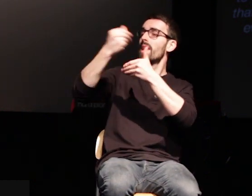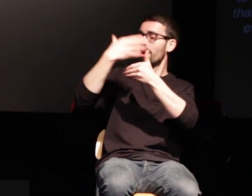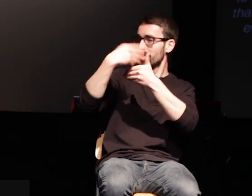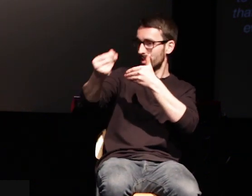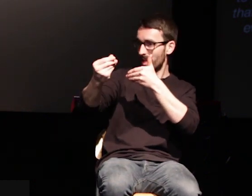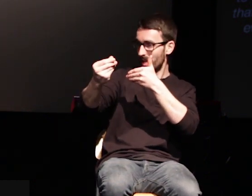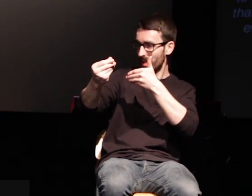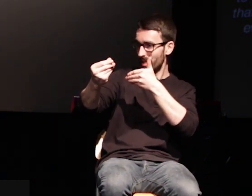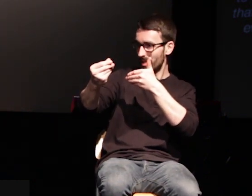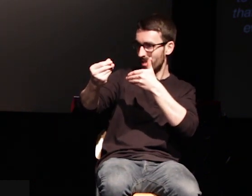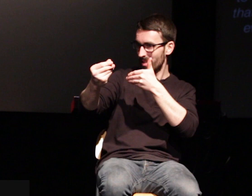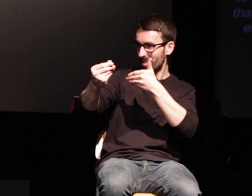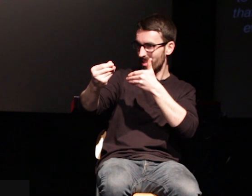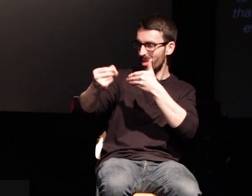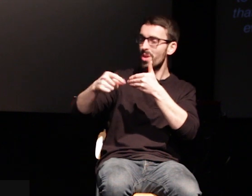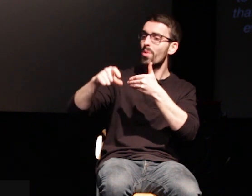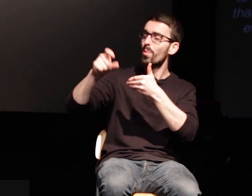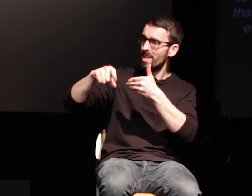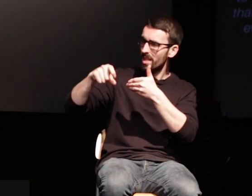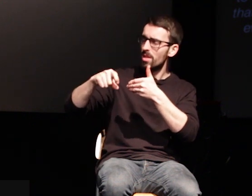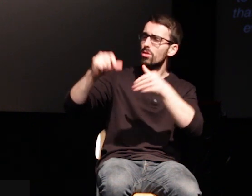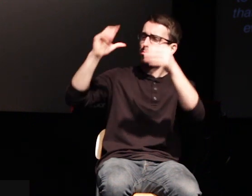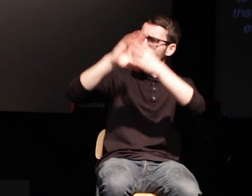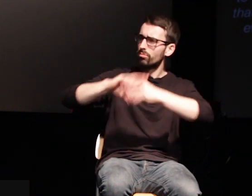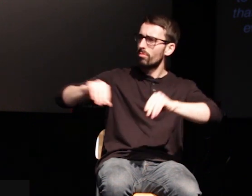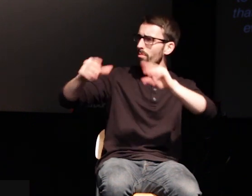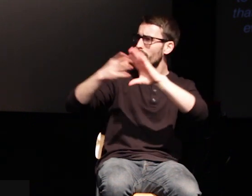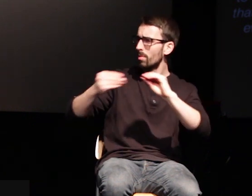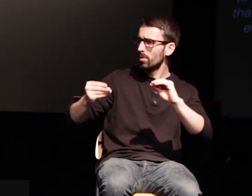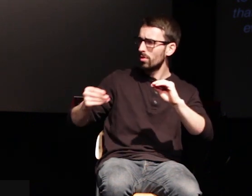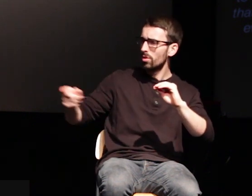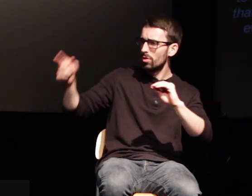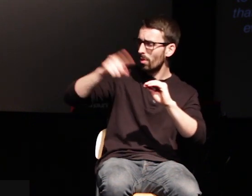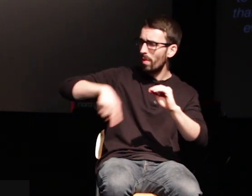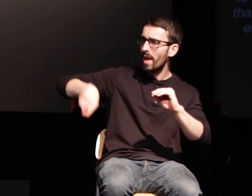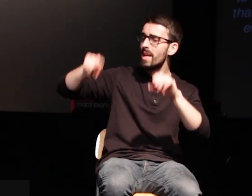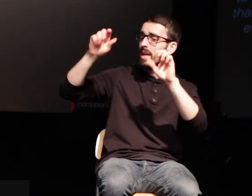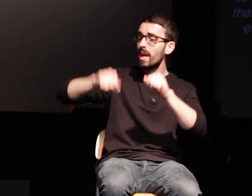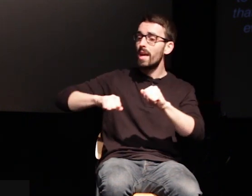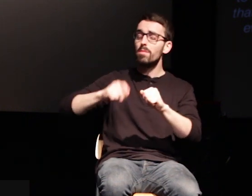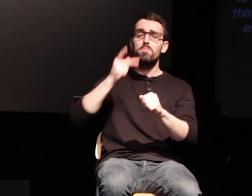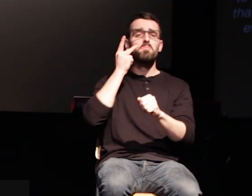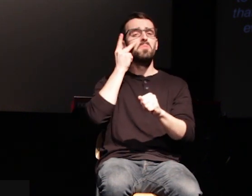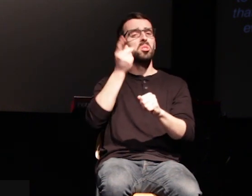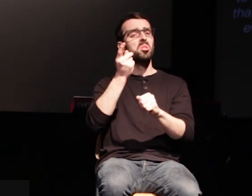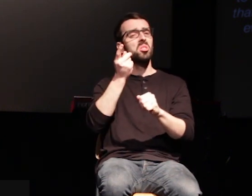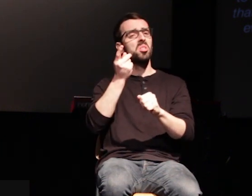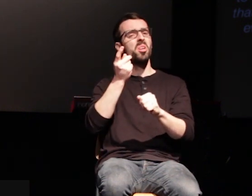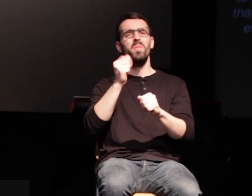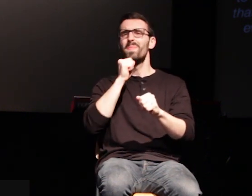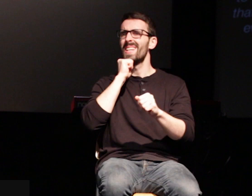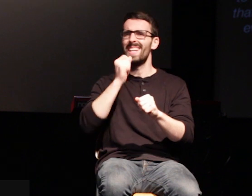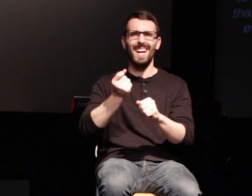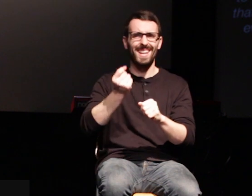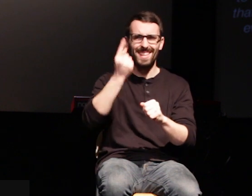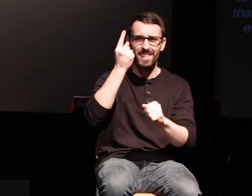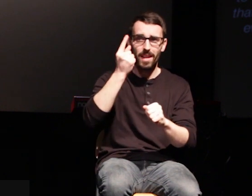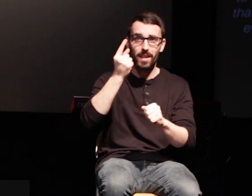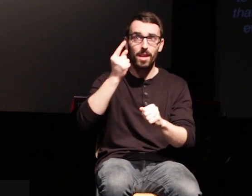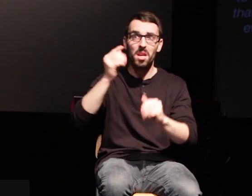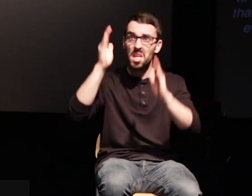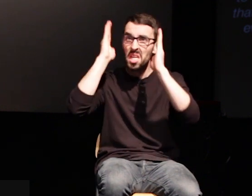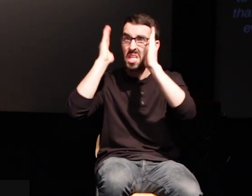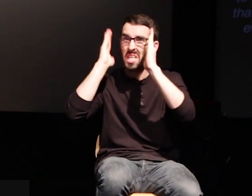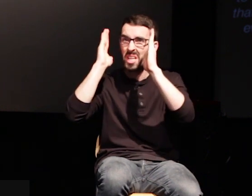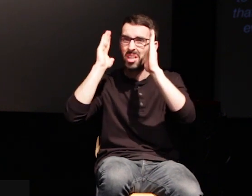in parables, so that they may be ever seeing but never perceiving, and ever hearing but never understanding,